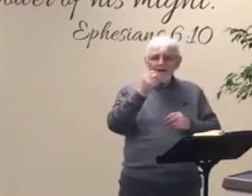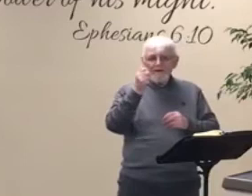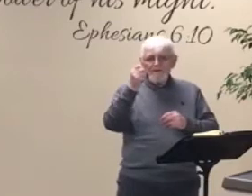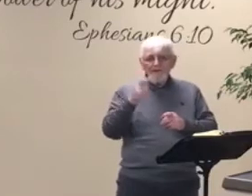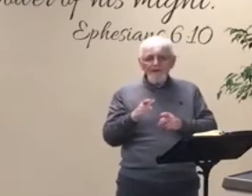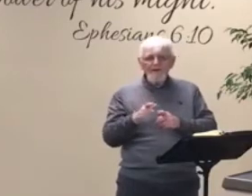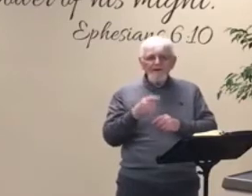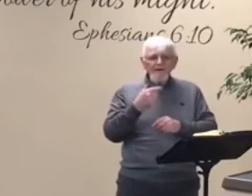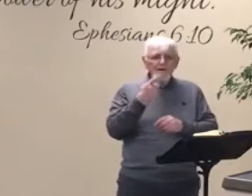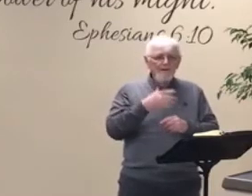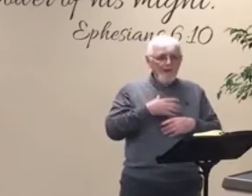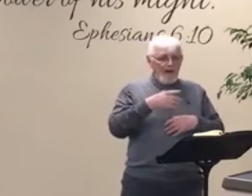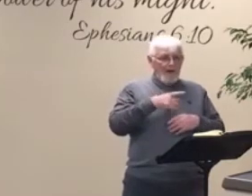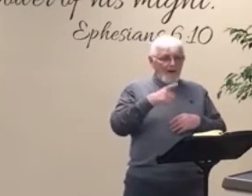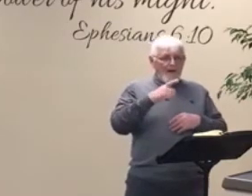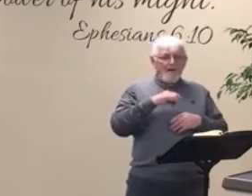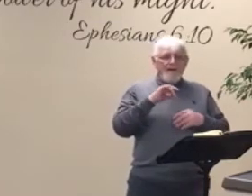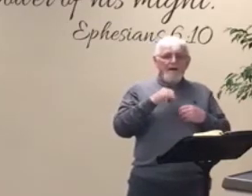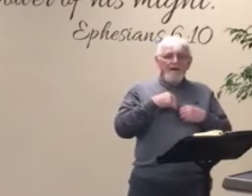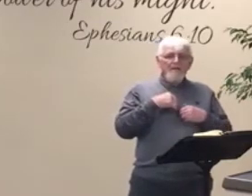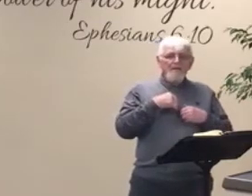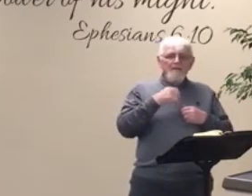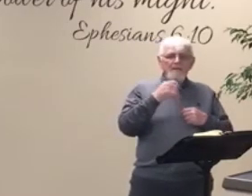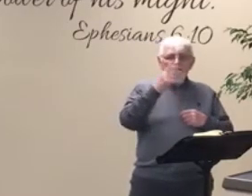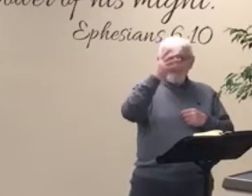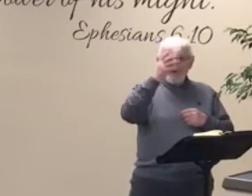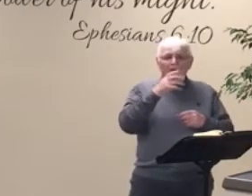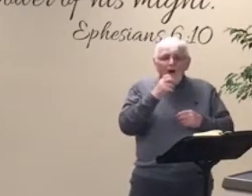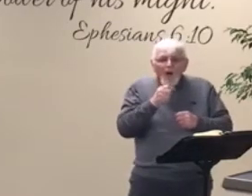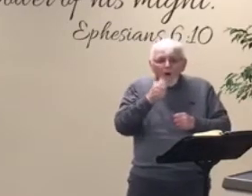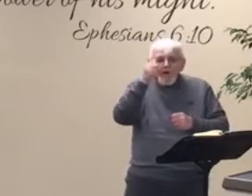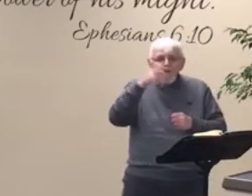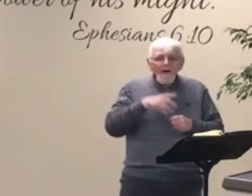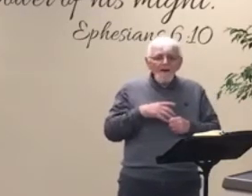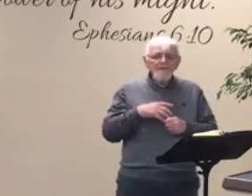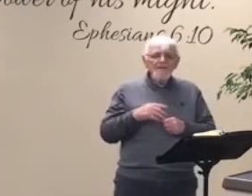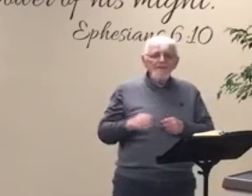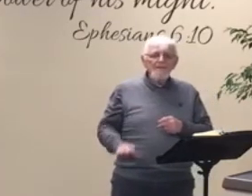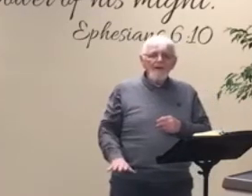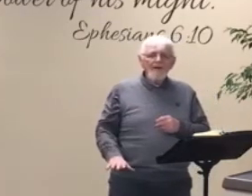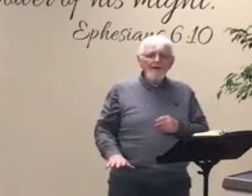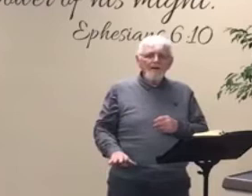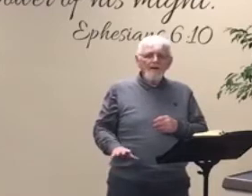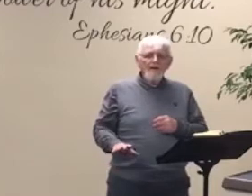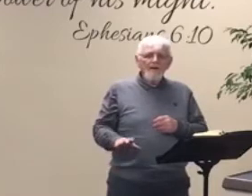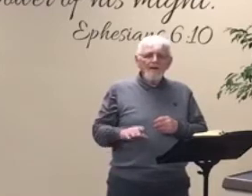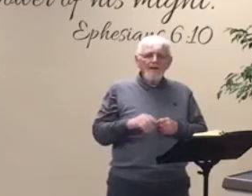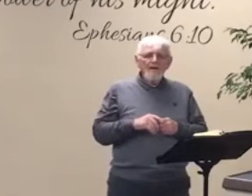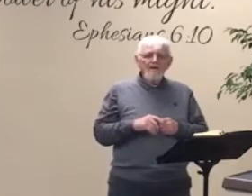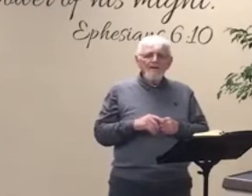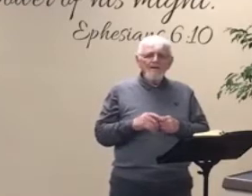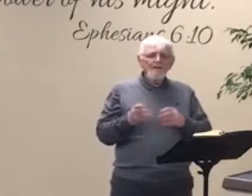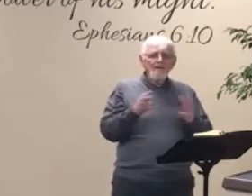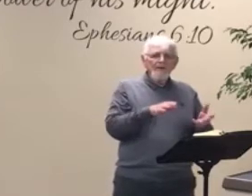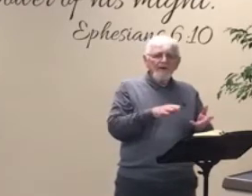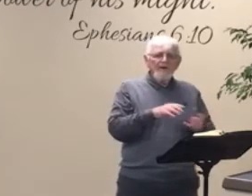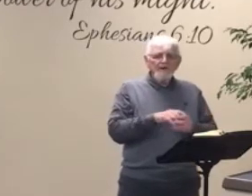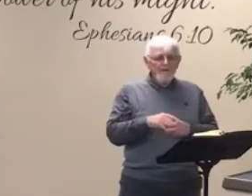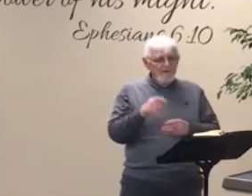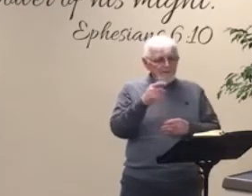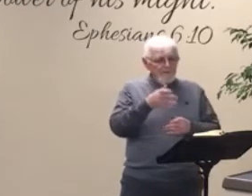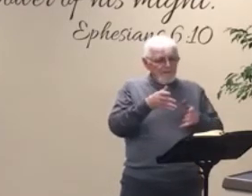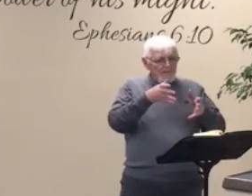we said unto my Lord, We have a father, an old man, and a child of his old age, a little one, and his brother is dead, and he alone is left of his